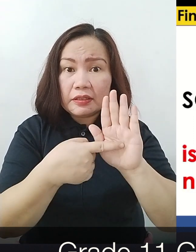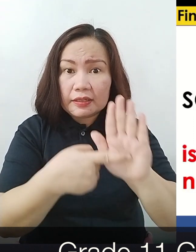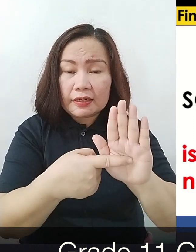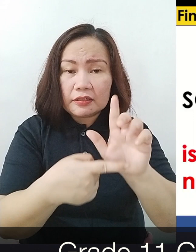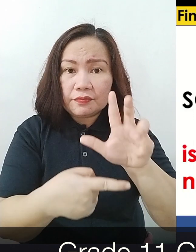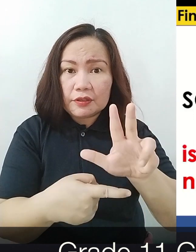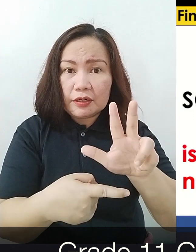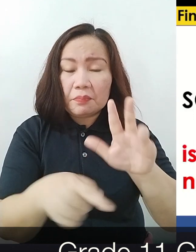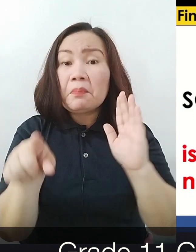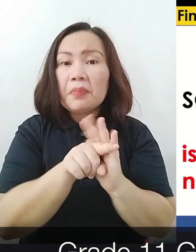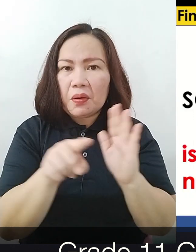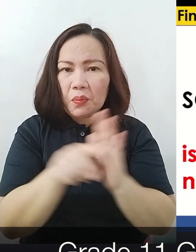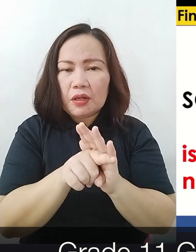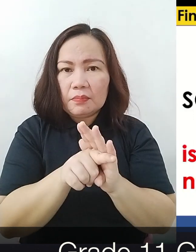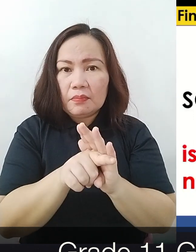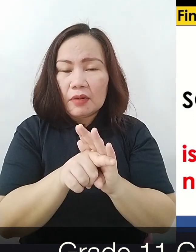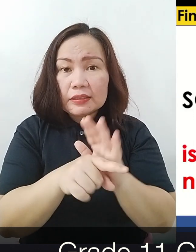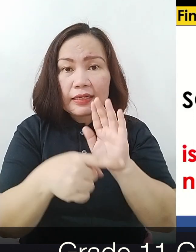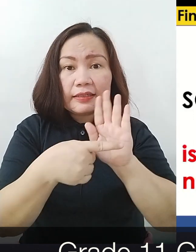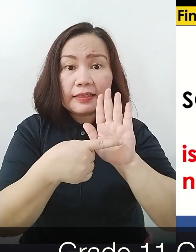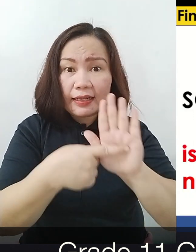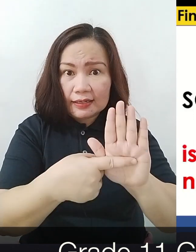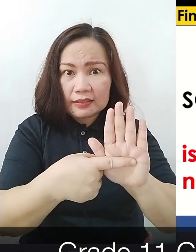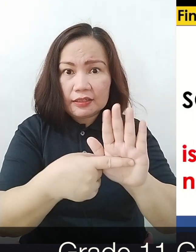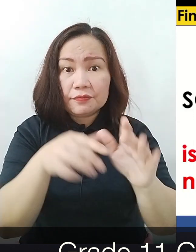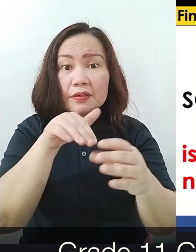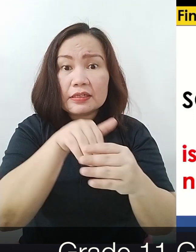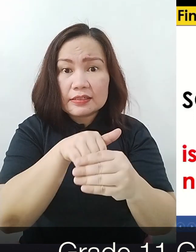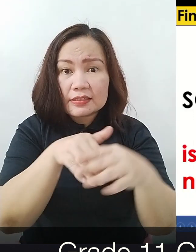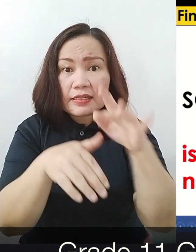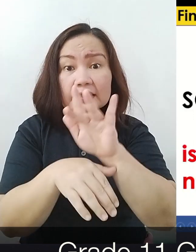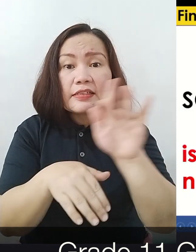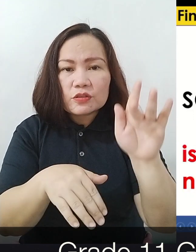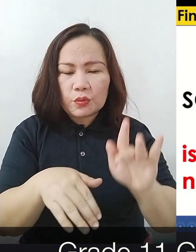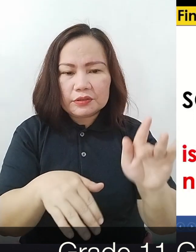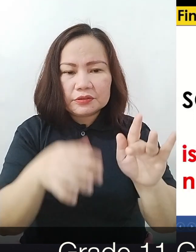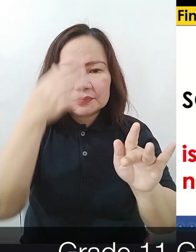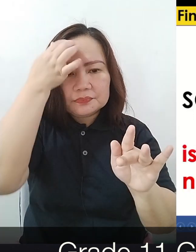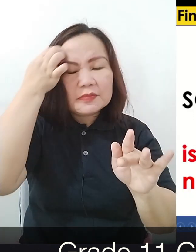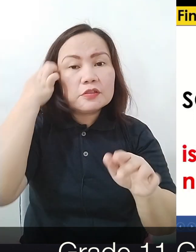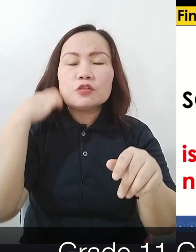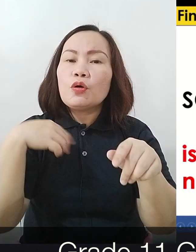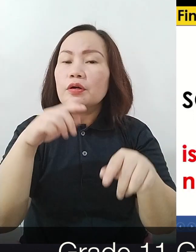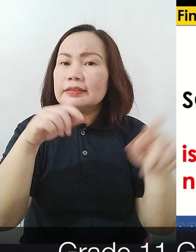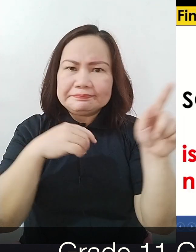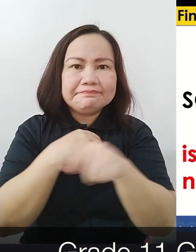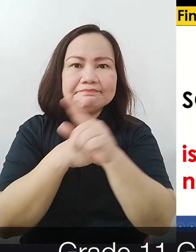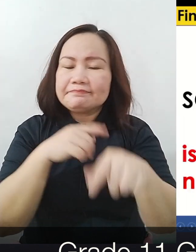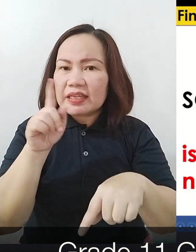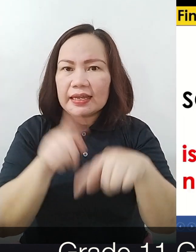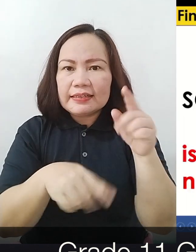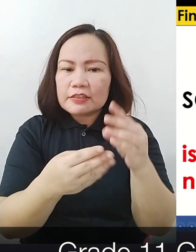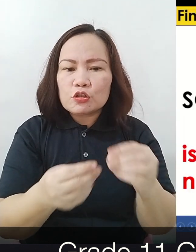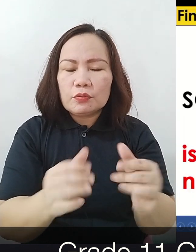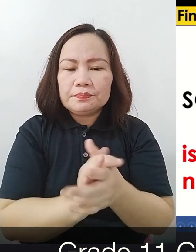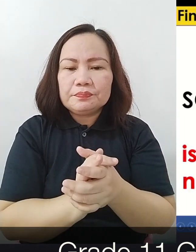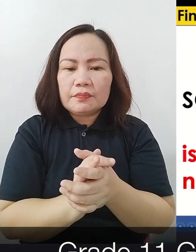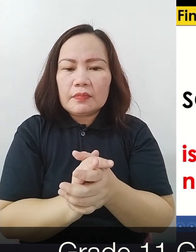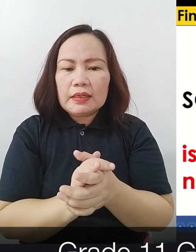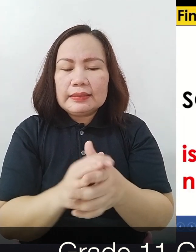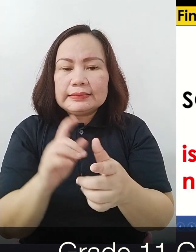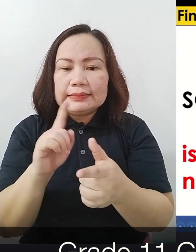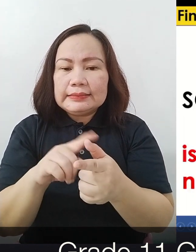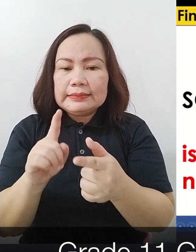square root. Okay? Dito naman, Kapag sinubstitute natin yung 1 sa r